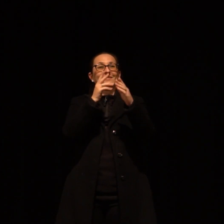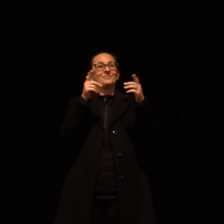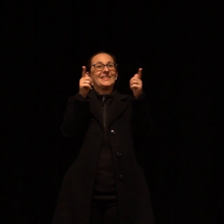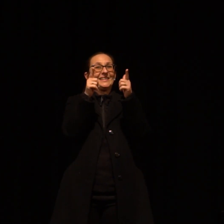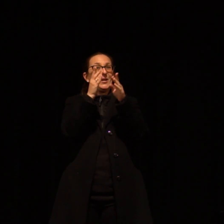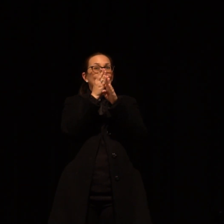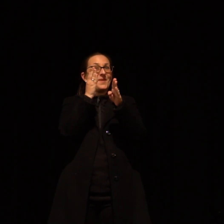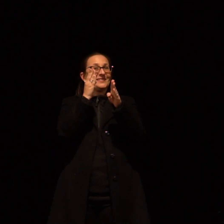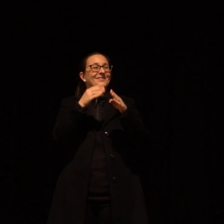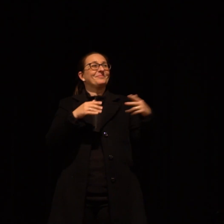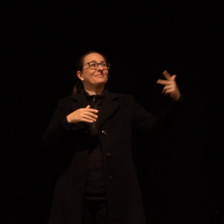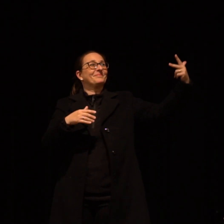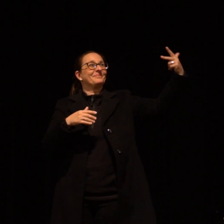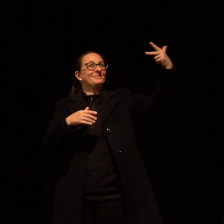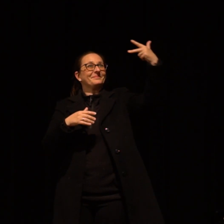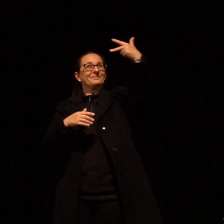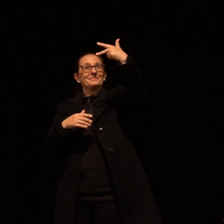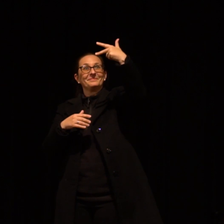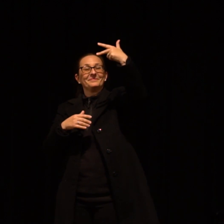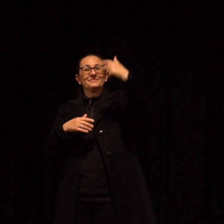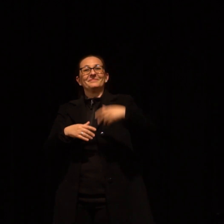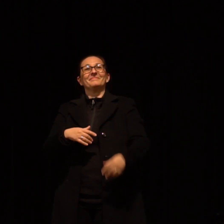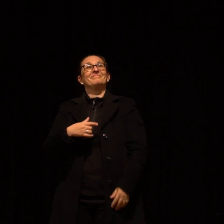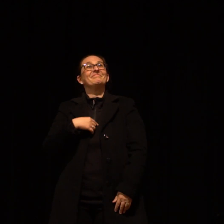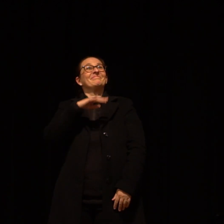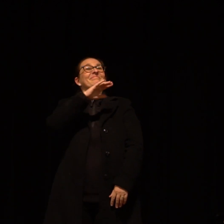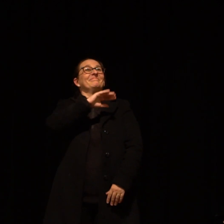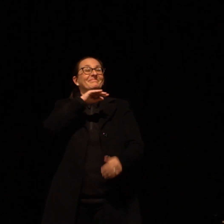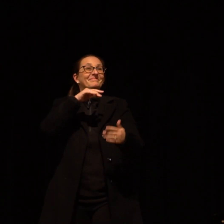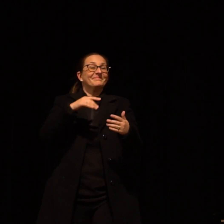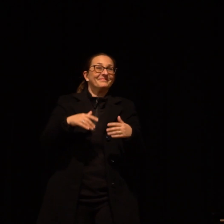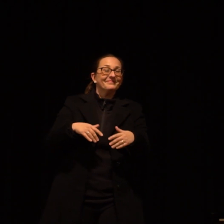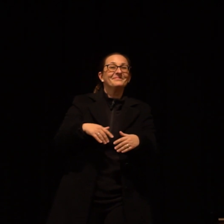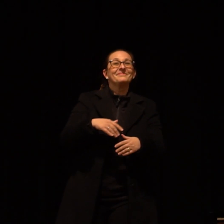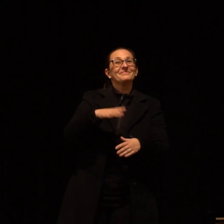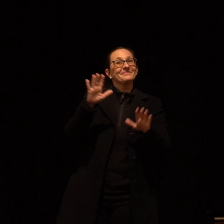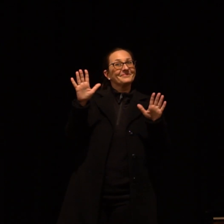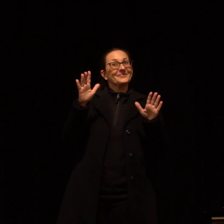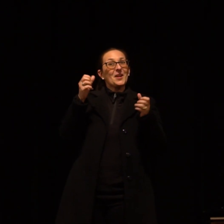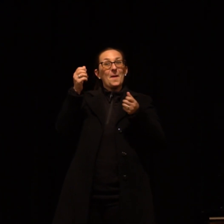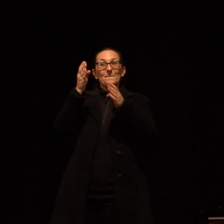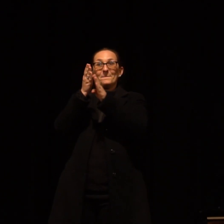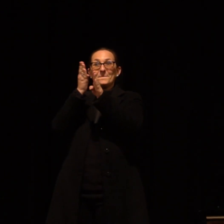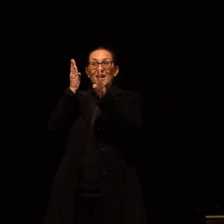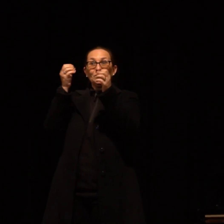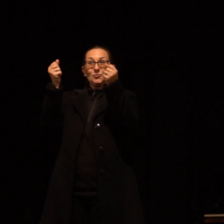So I get the small yellow bus in the morning, get pulled up to my house.